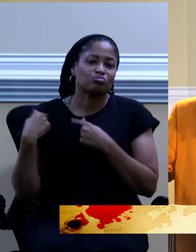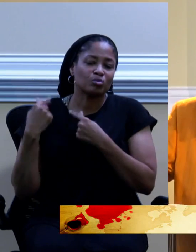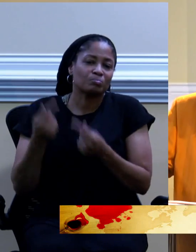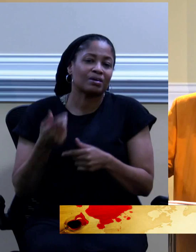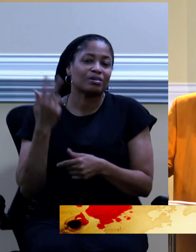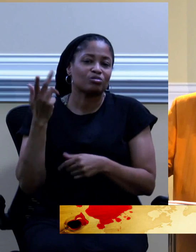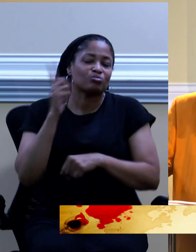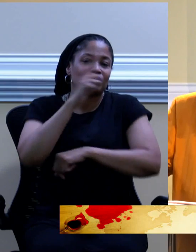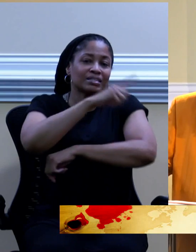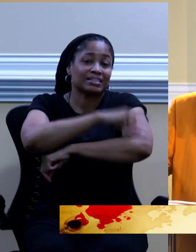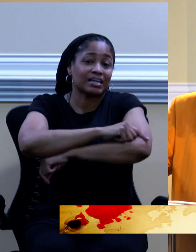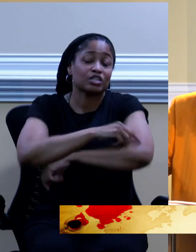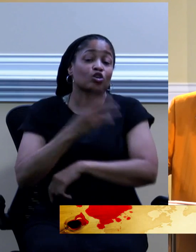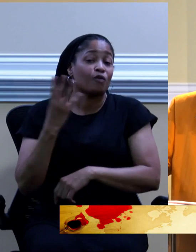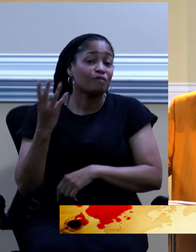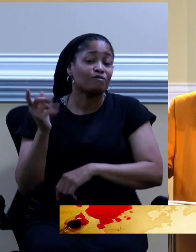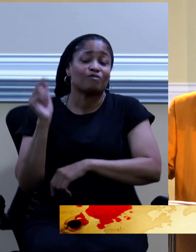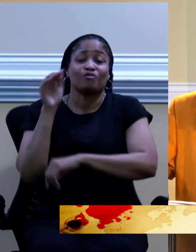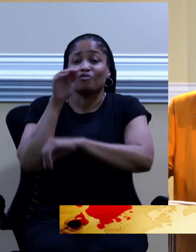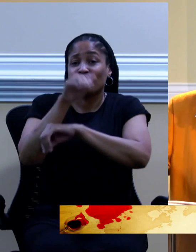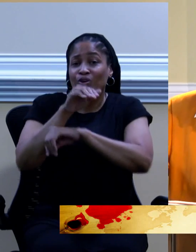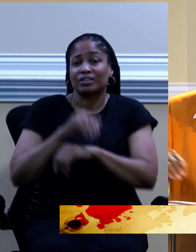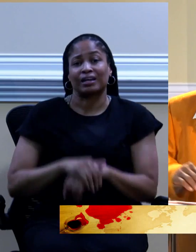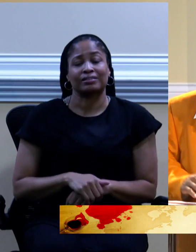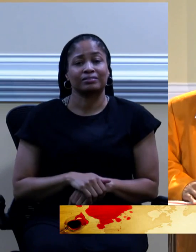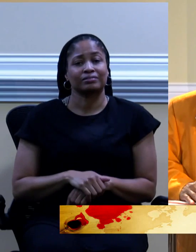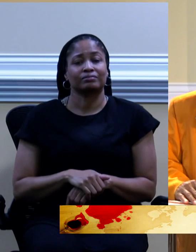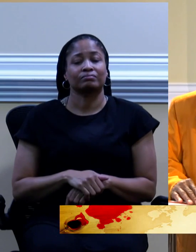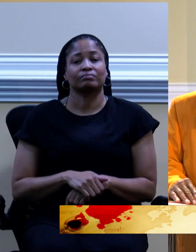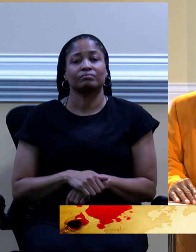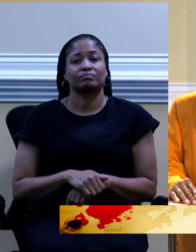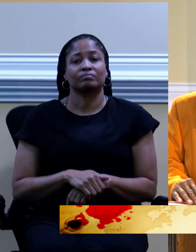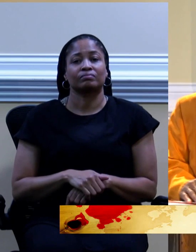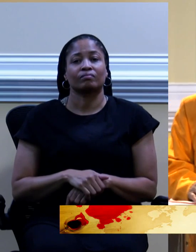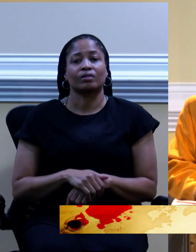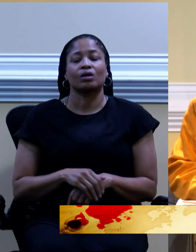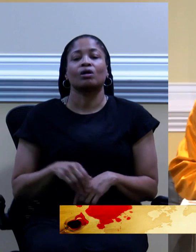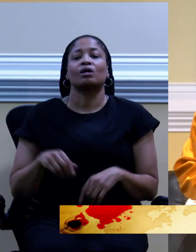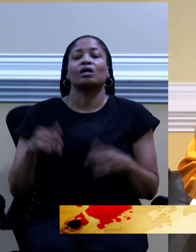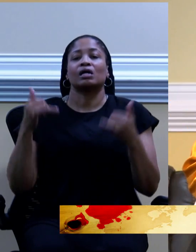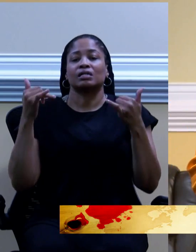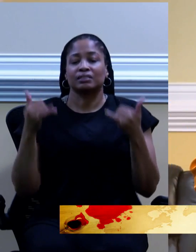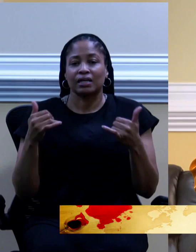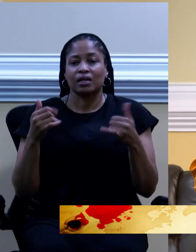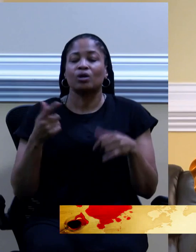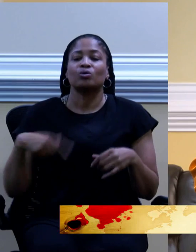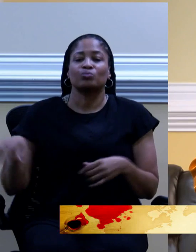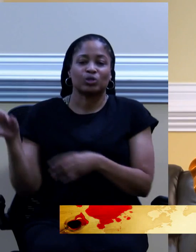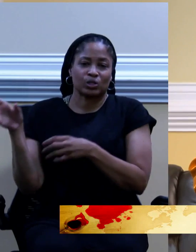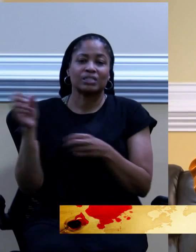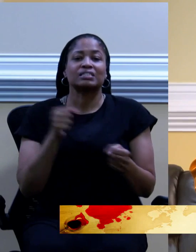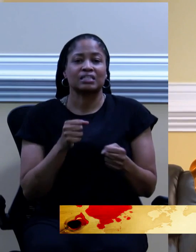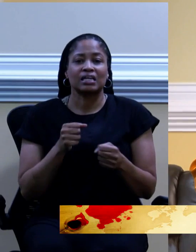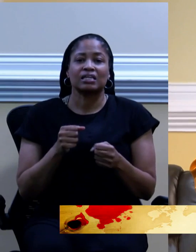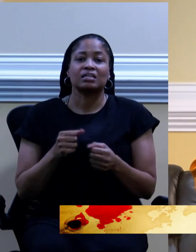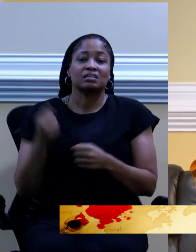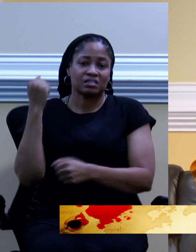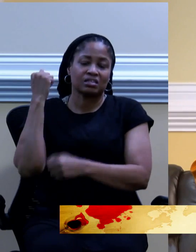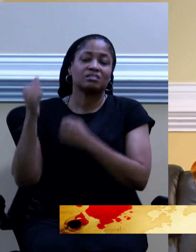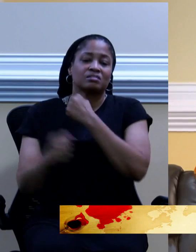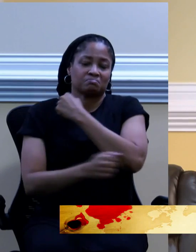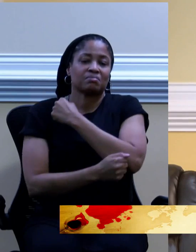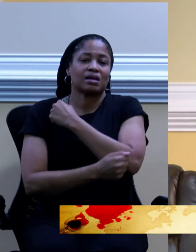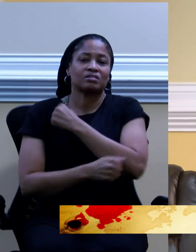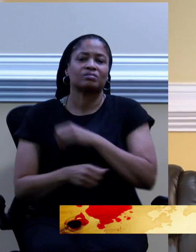Okay? So now, we're going to eat this Passover, sister and brother, but I want you to find out, I want you to